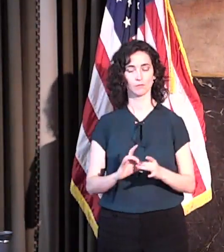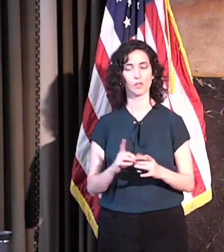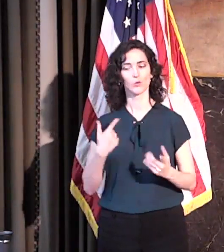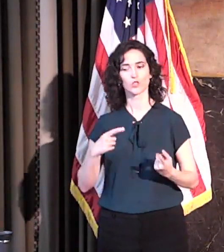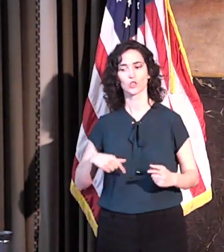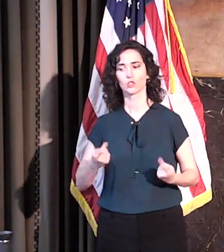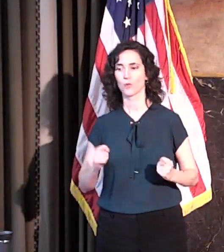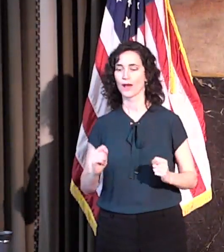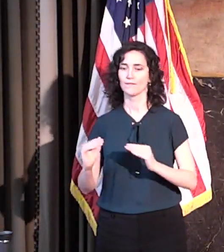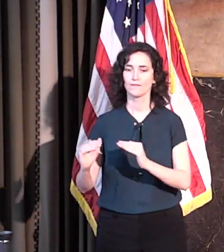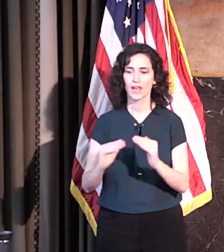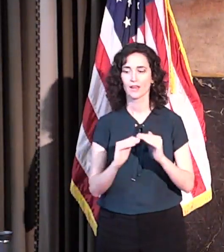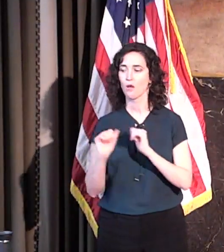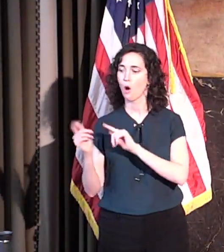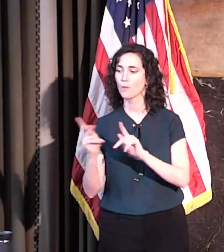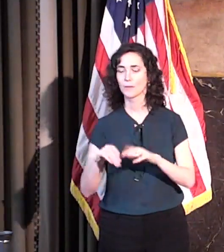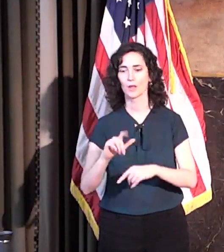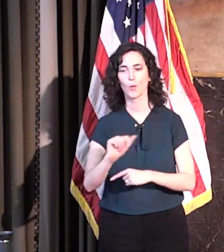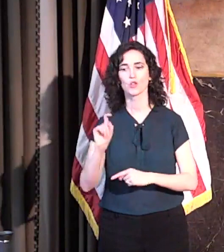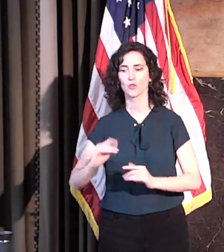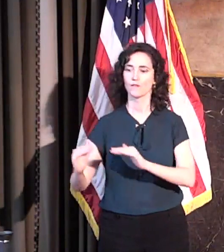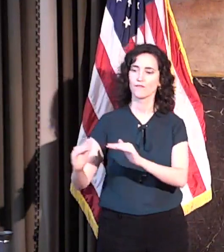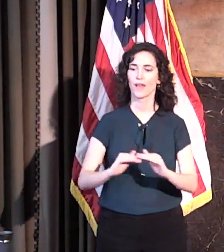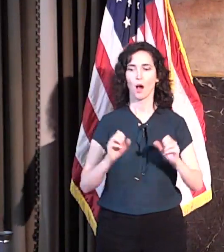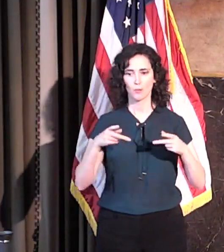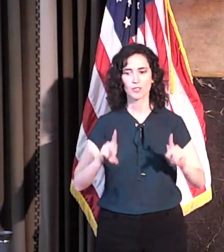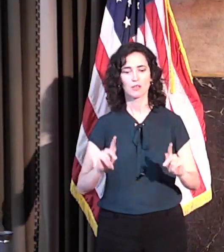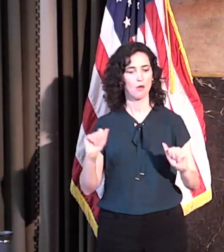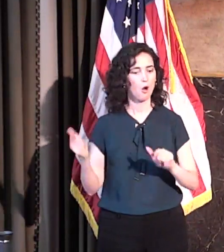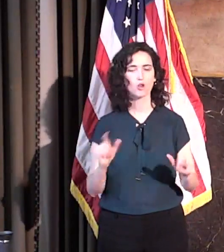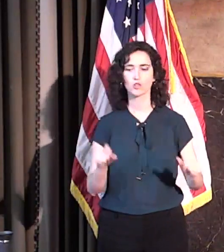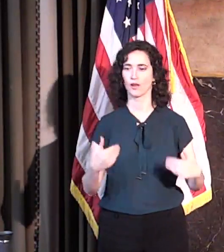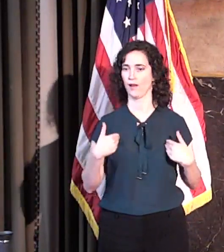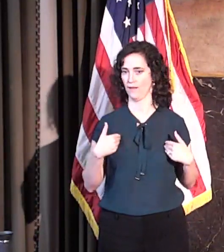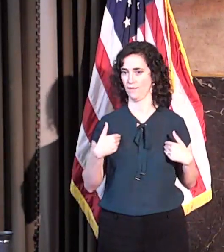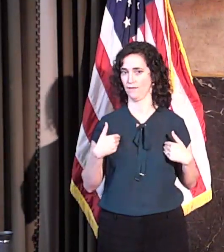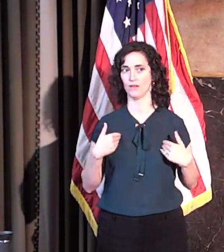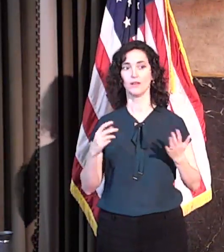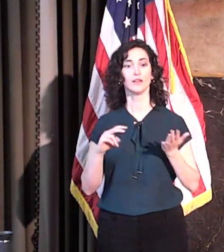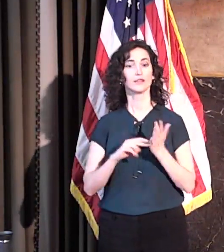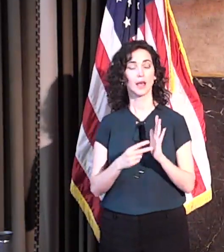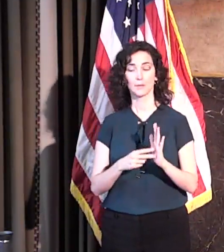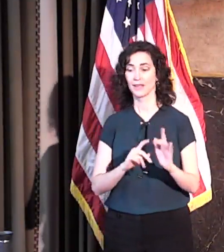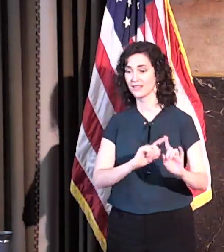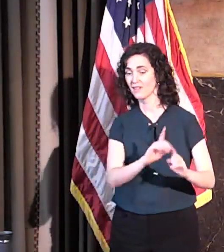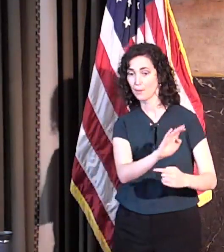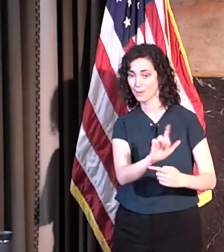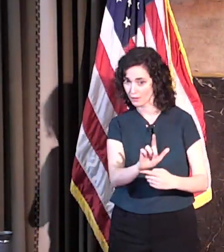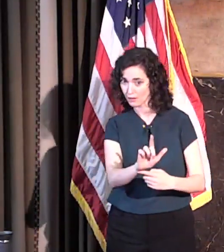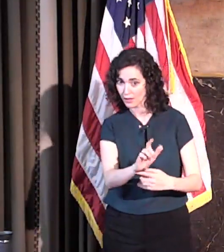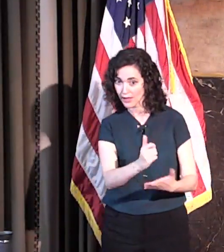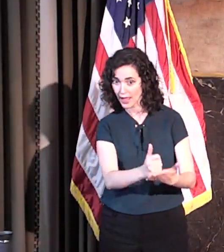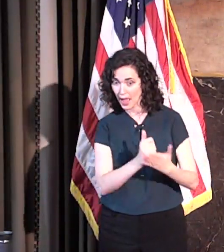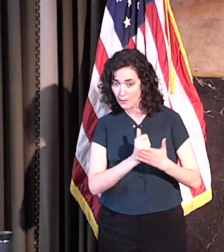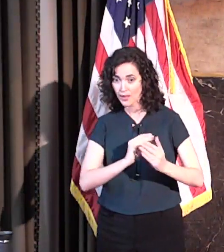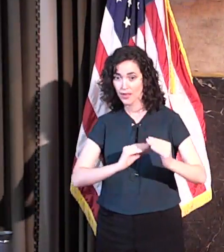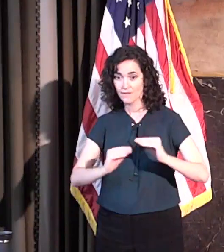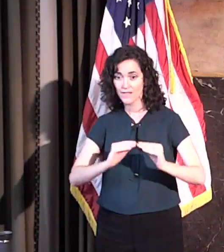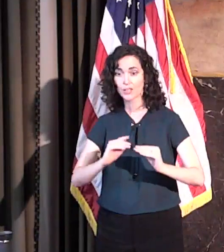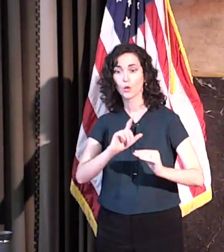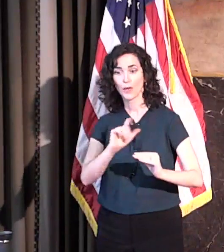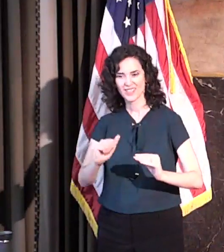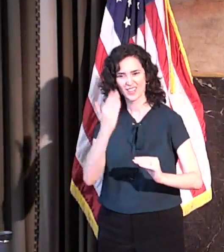and opportunity for everybody in Louisiana, which means that I'm going to support bills to help fix Louisiana's gender